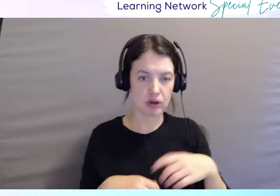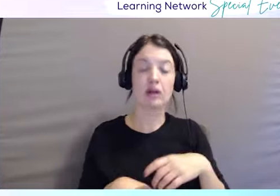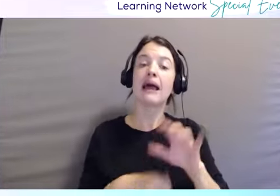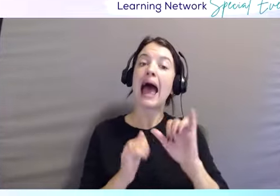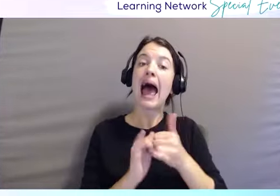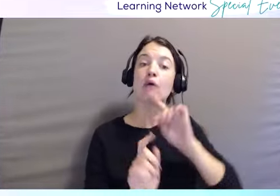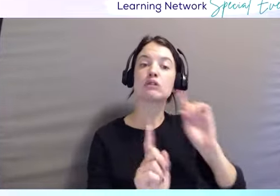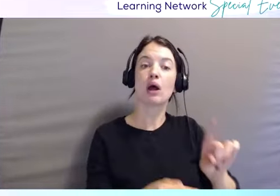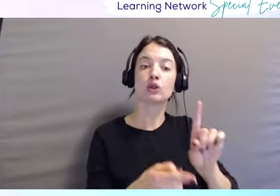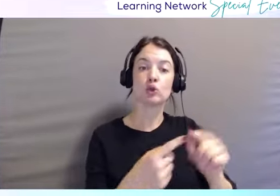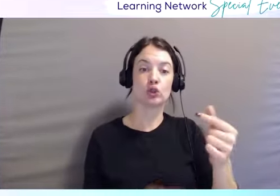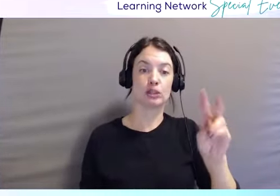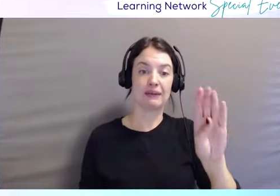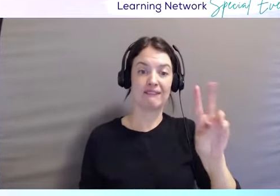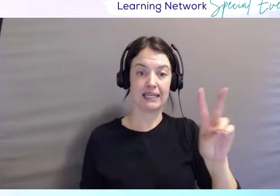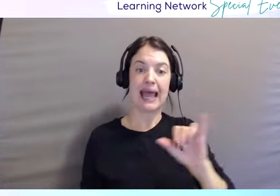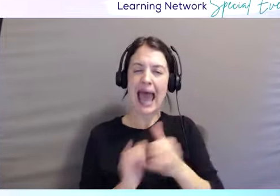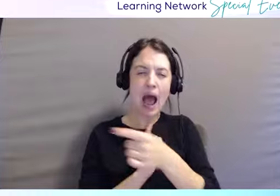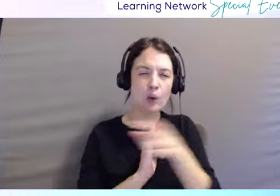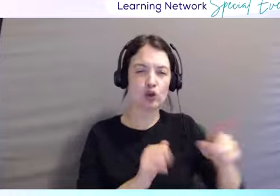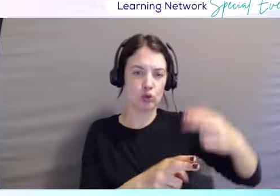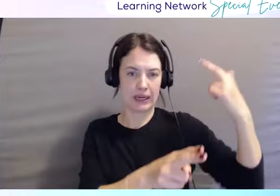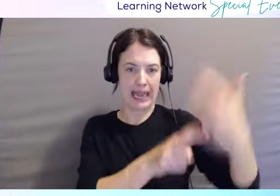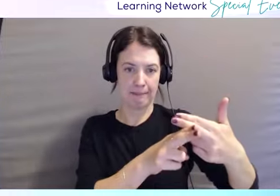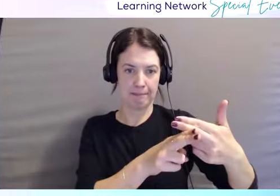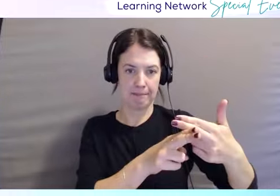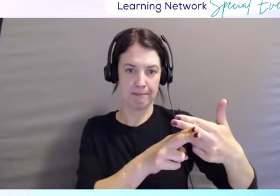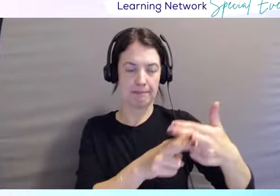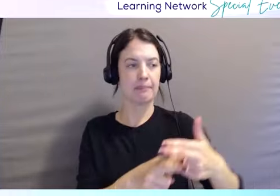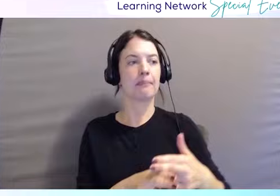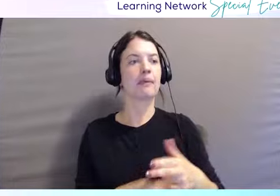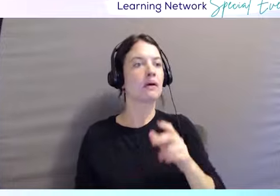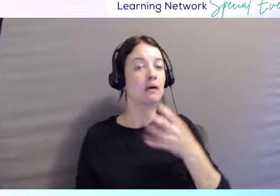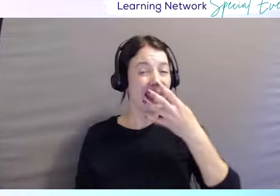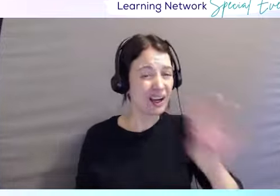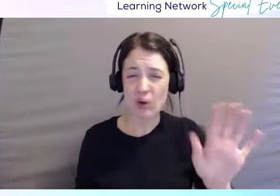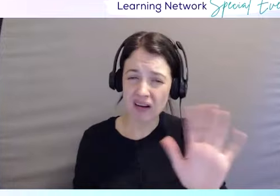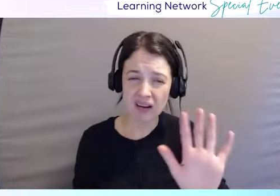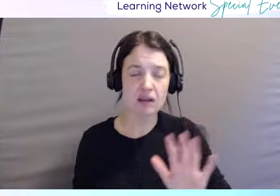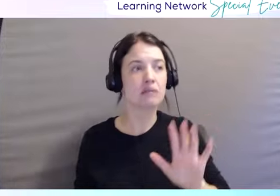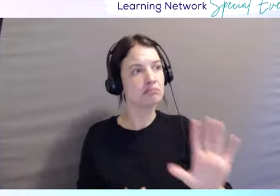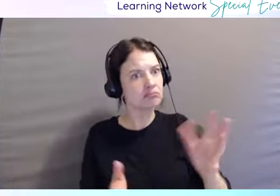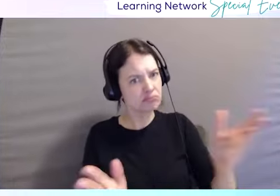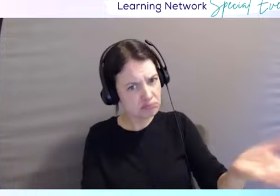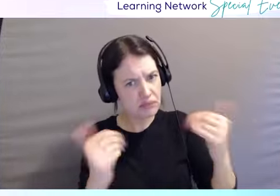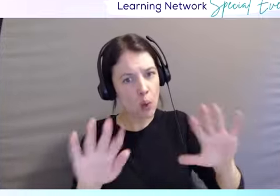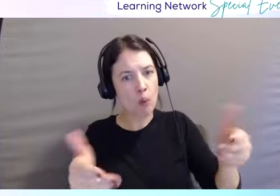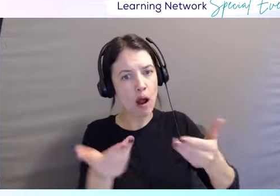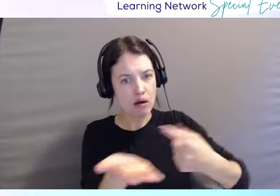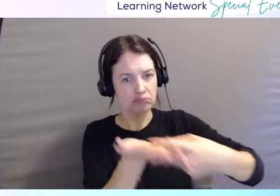them, how you can name them, how you cannot ignore them in your conversations that you have with